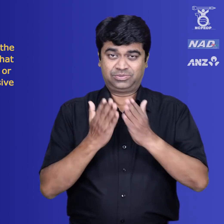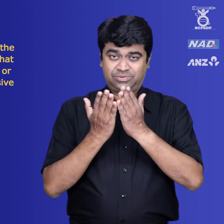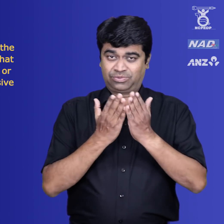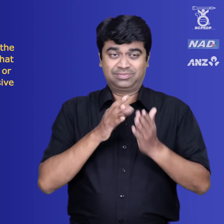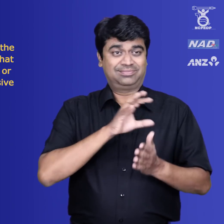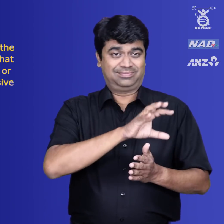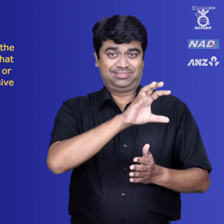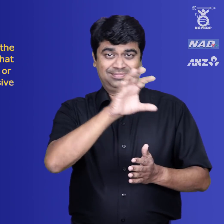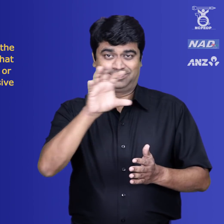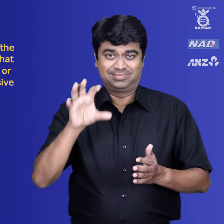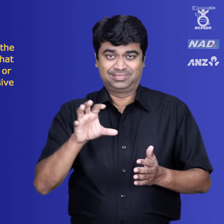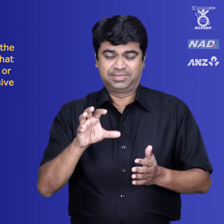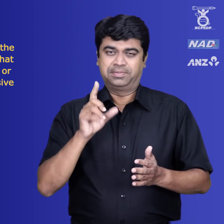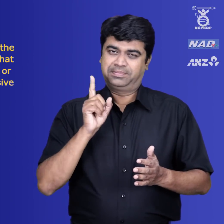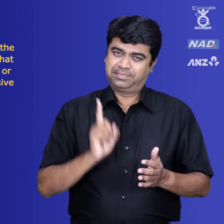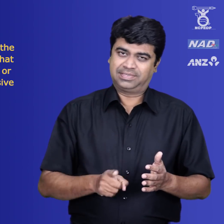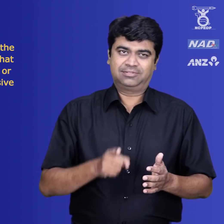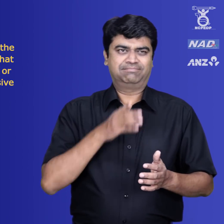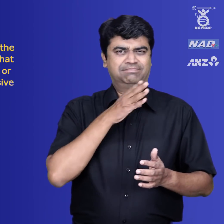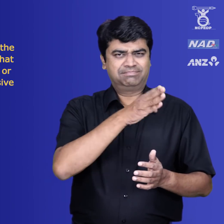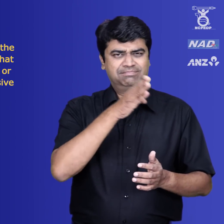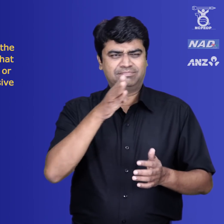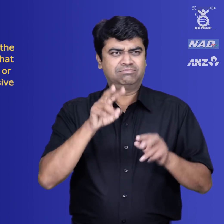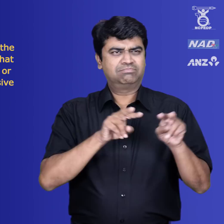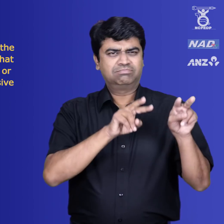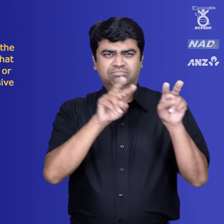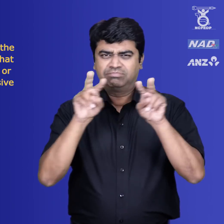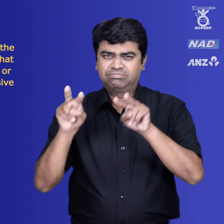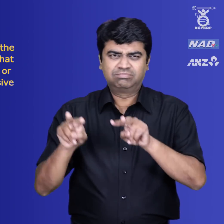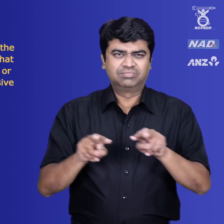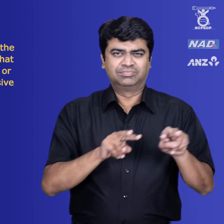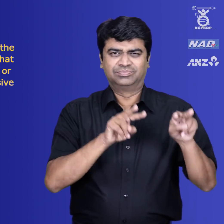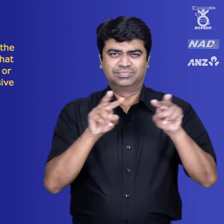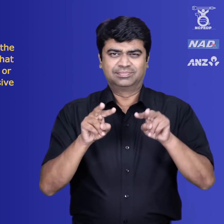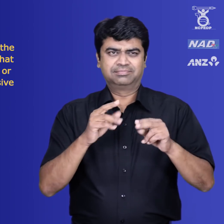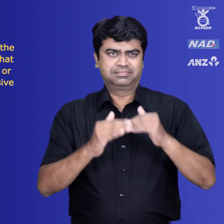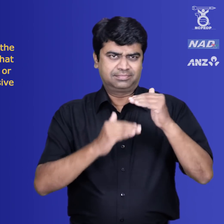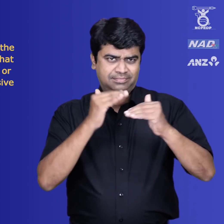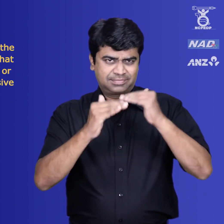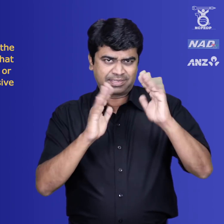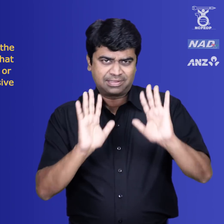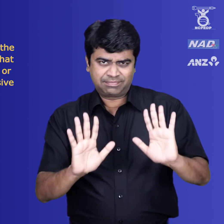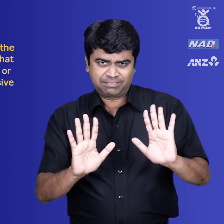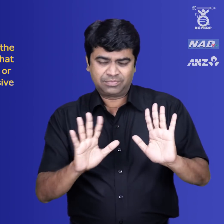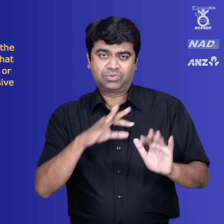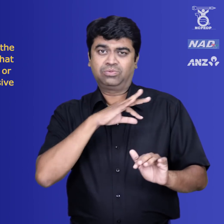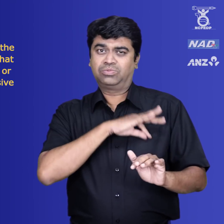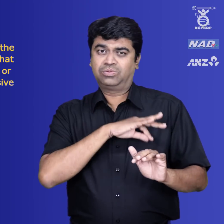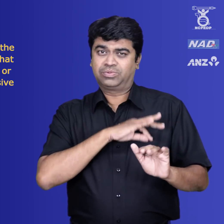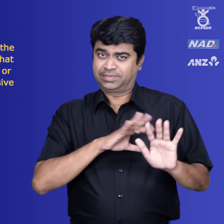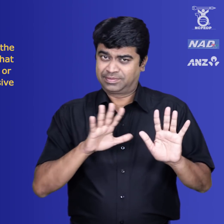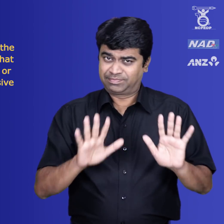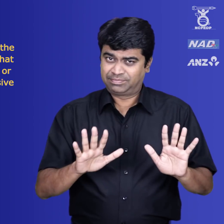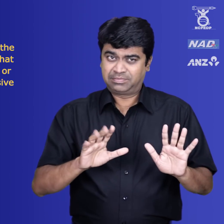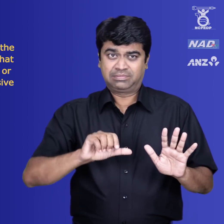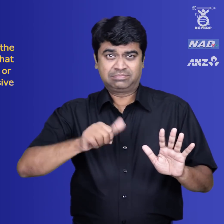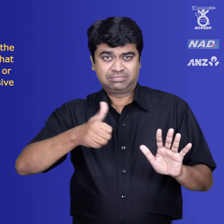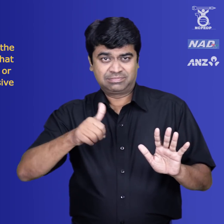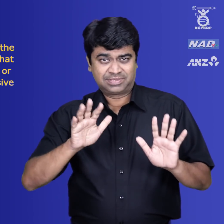Monitor participation, progress in terms of attainment levels and completion of education in respect